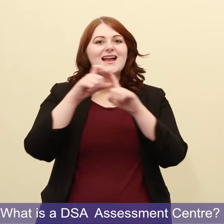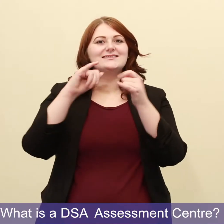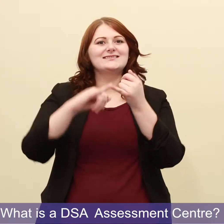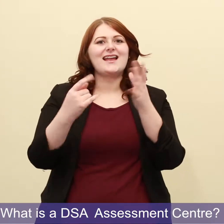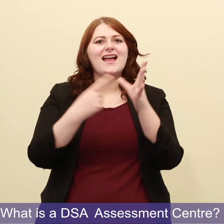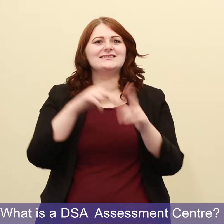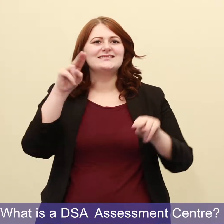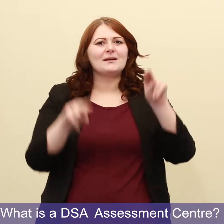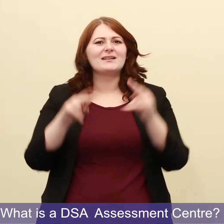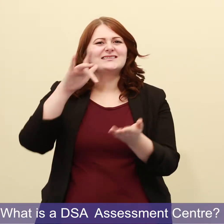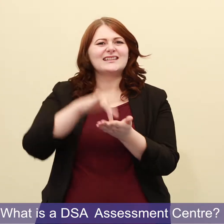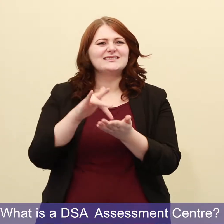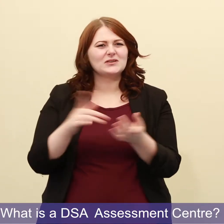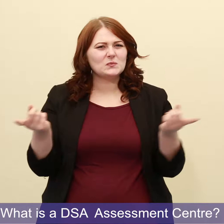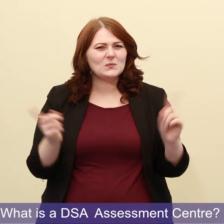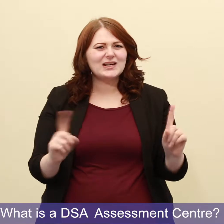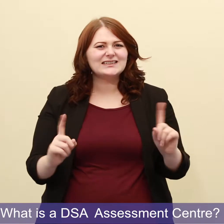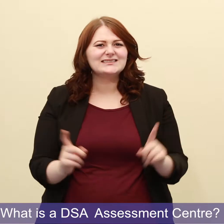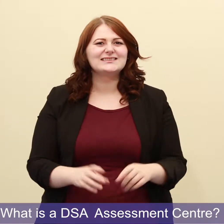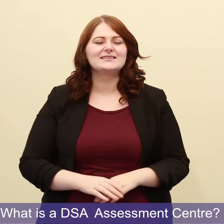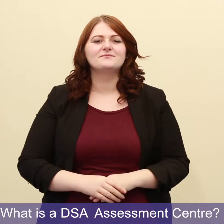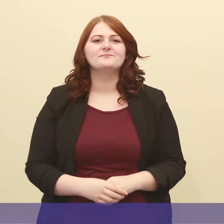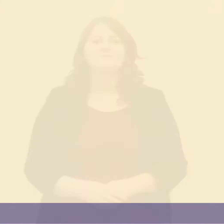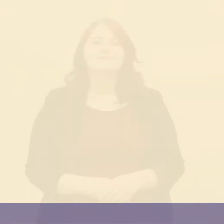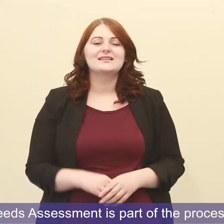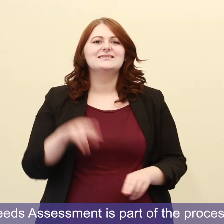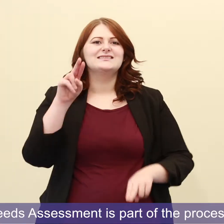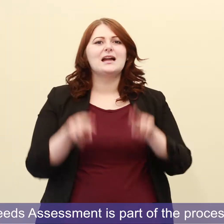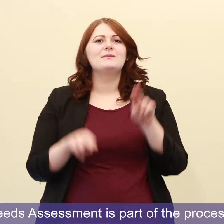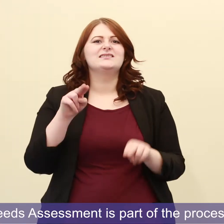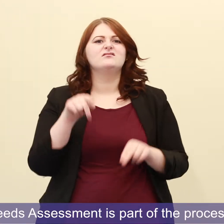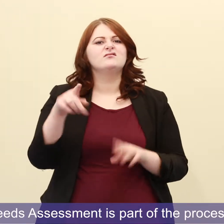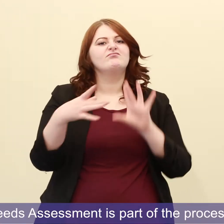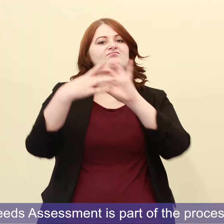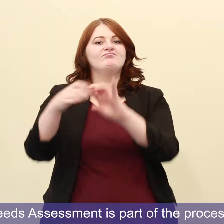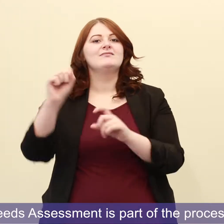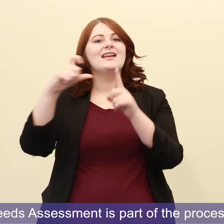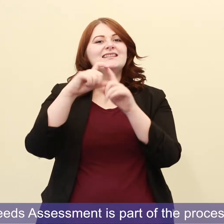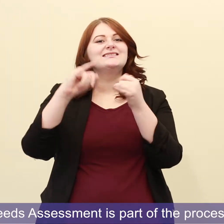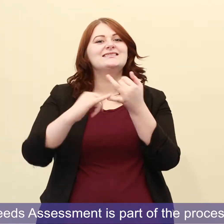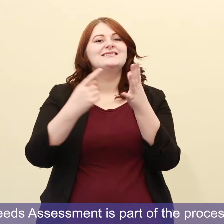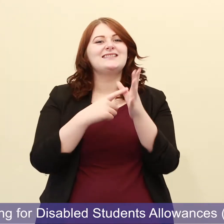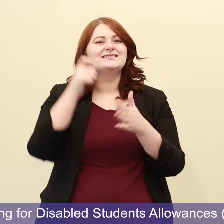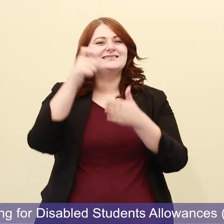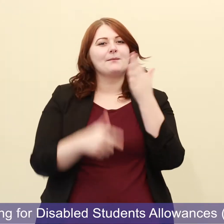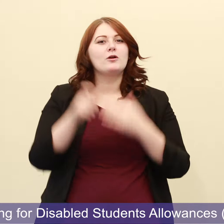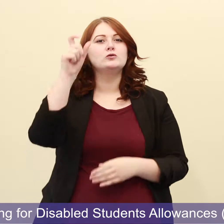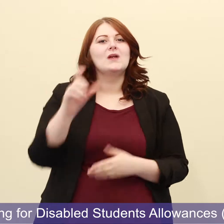What is a DSA assessment centre? A needs assessment is part of the process of applying for Disabled Student